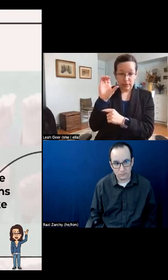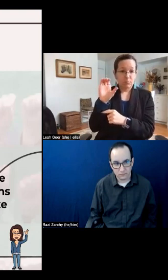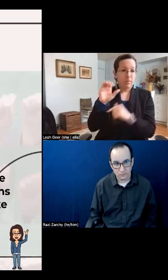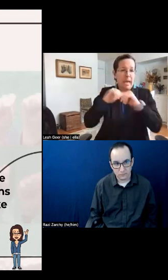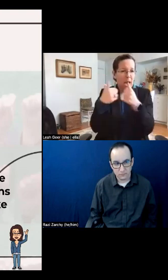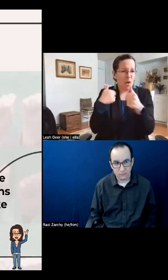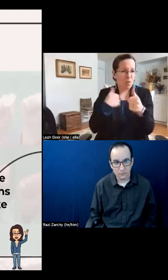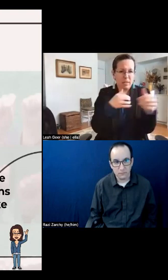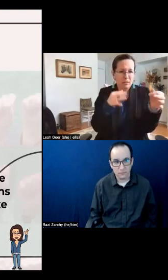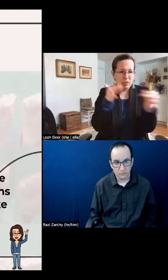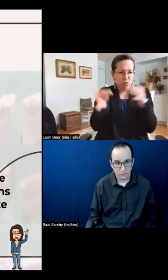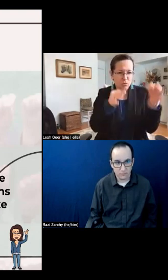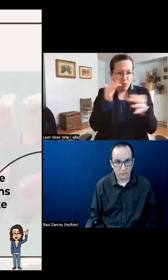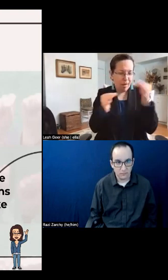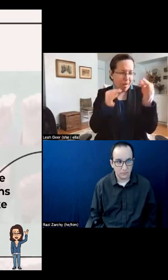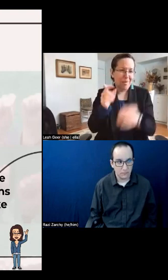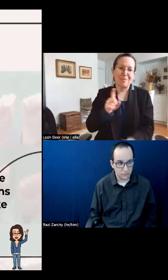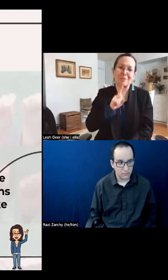consonants